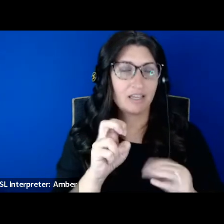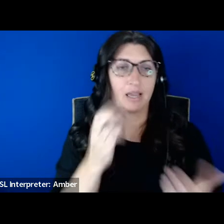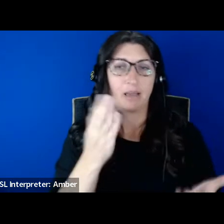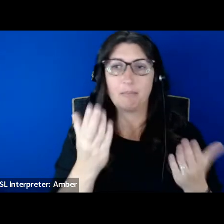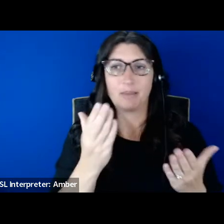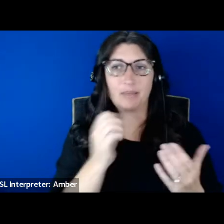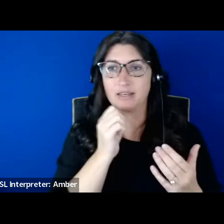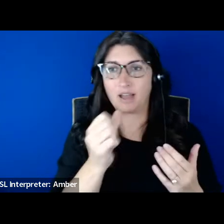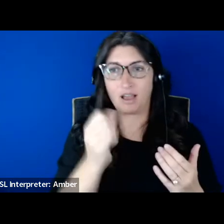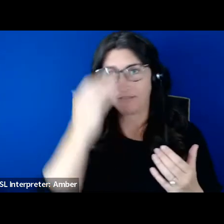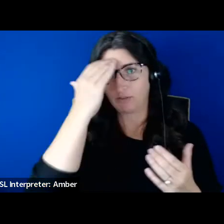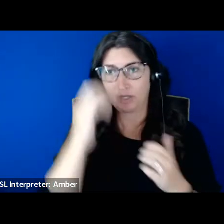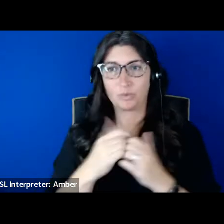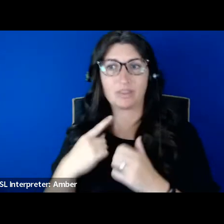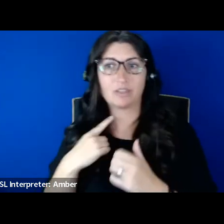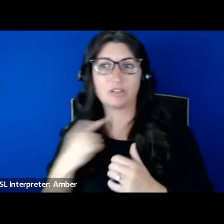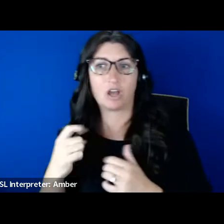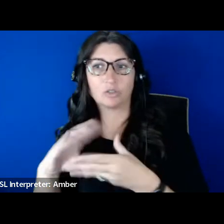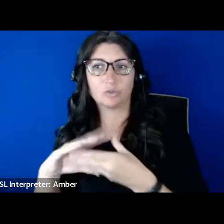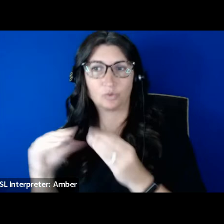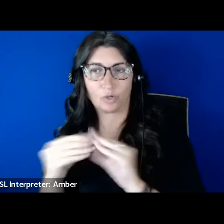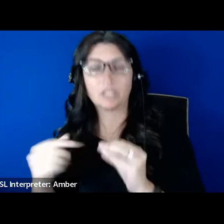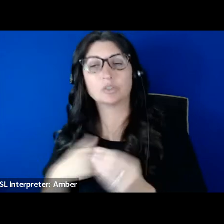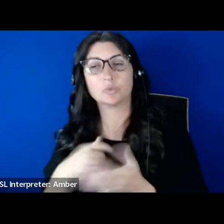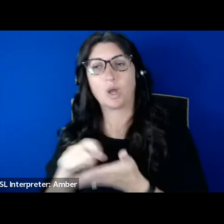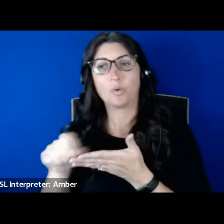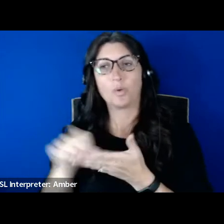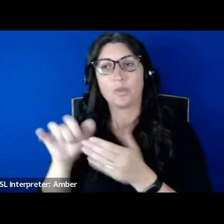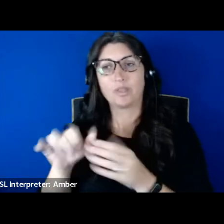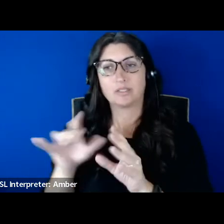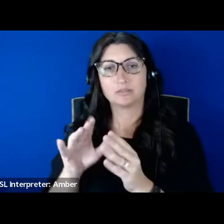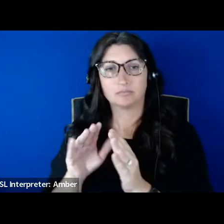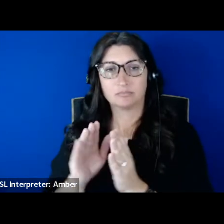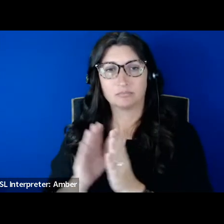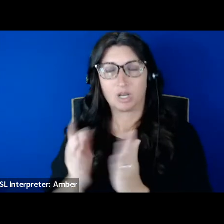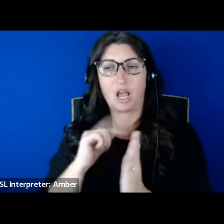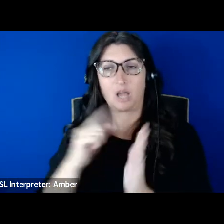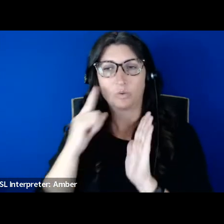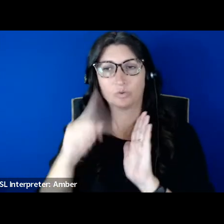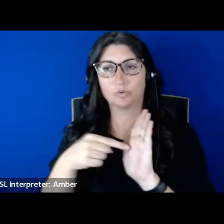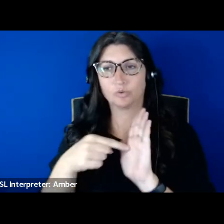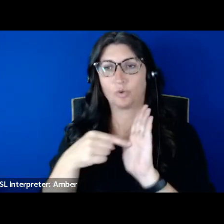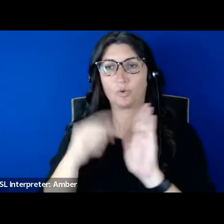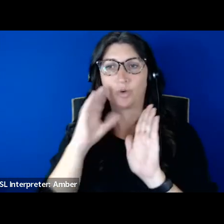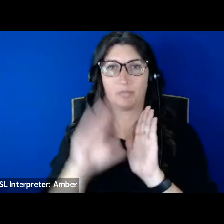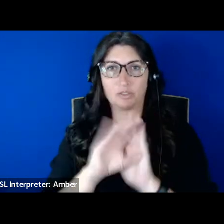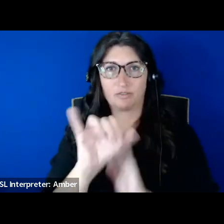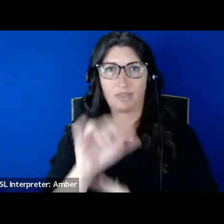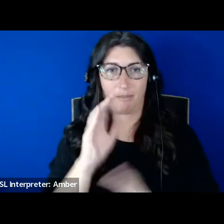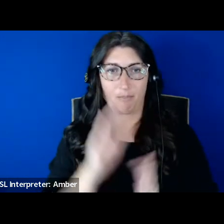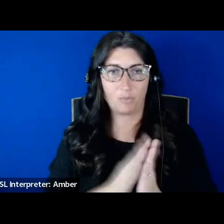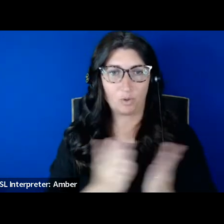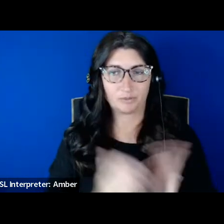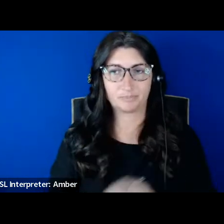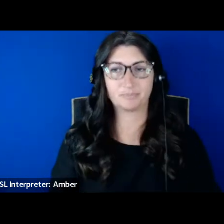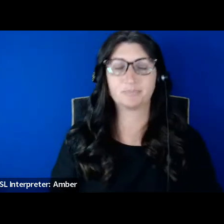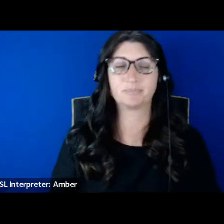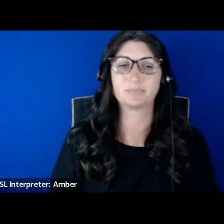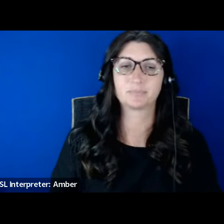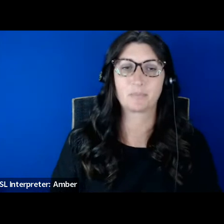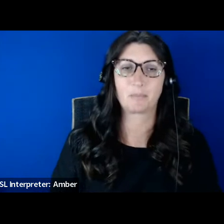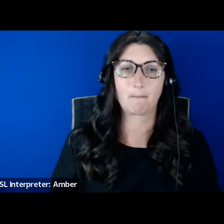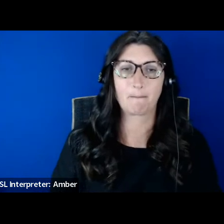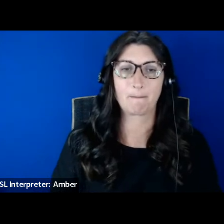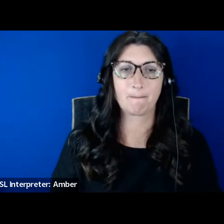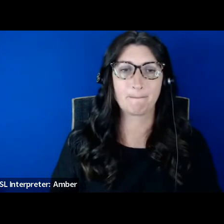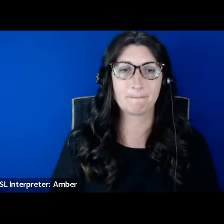So I've written this book. So I'll just show you an image of that. And then hopefully that, okay. Well, so